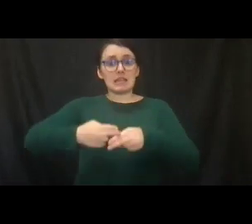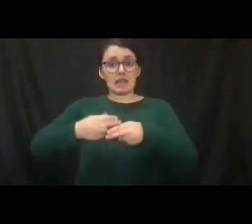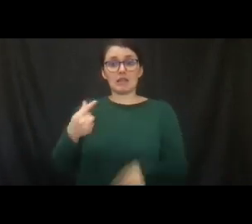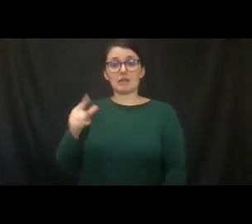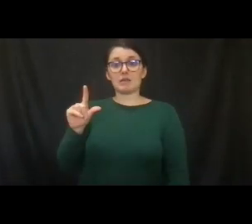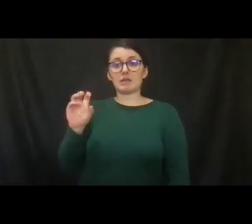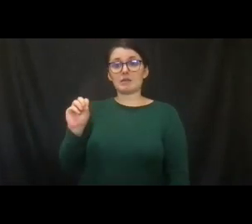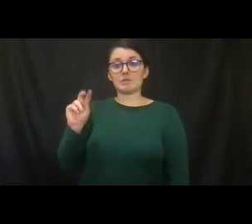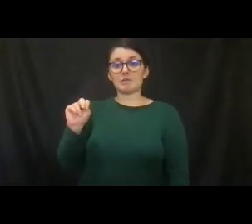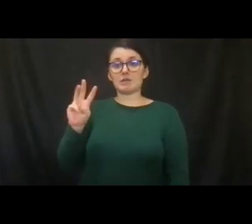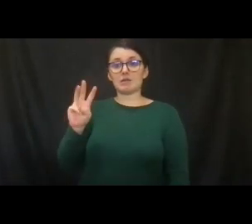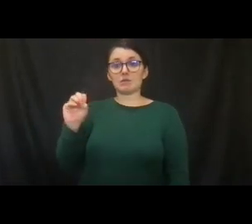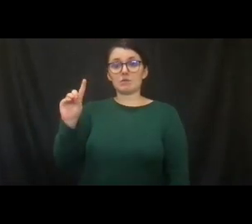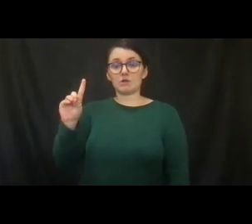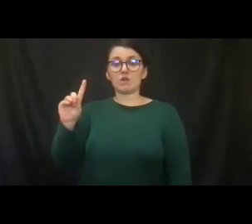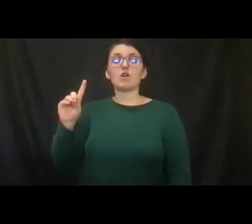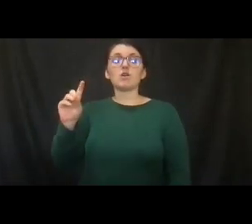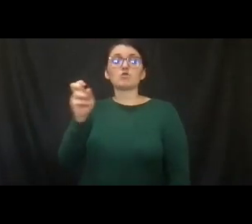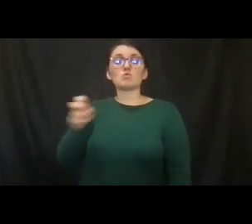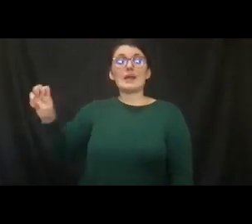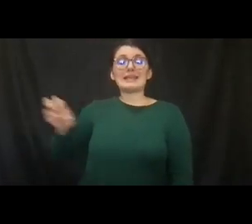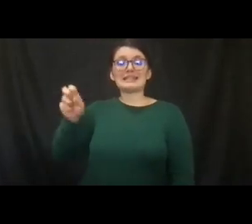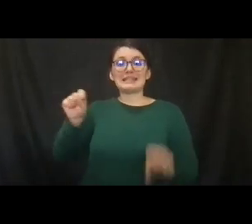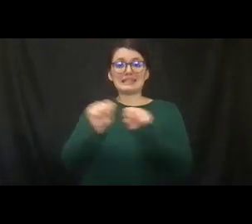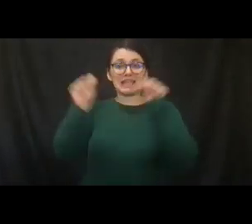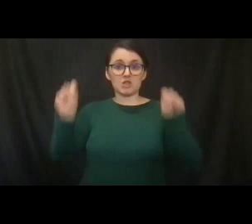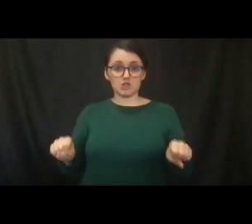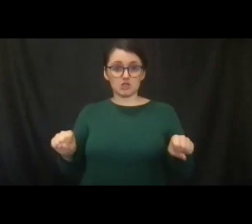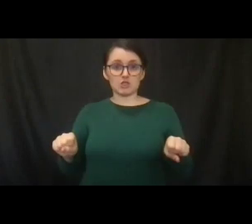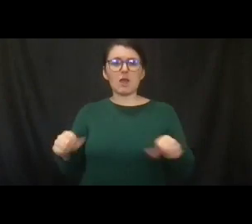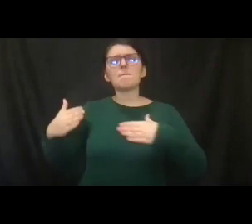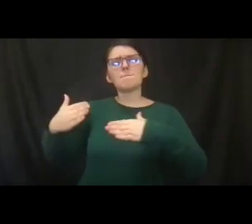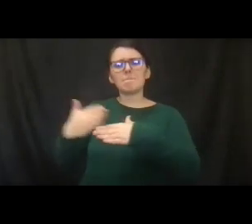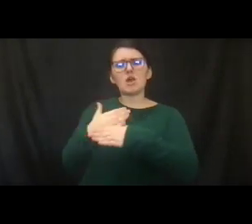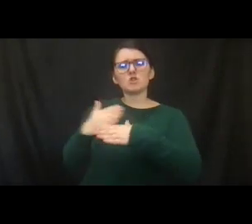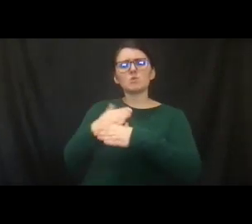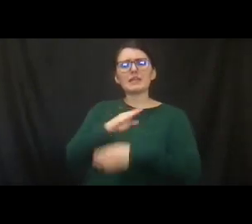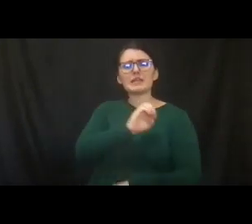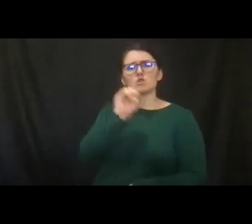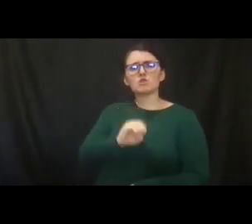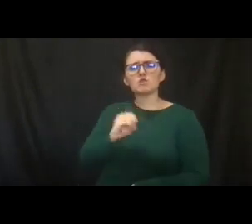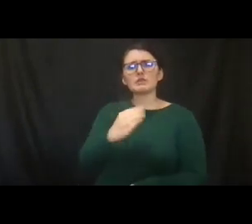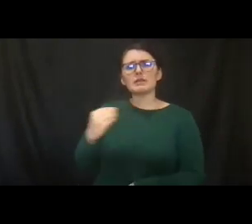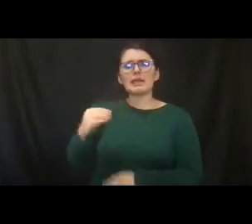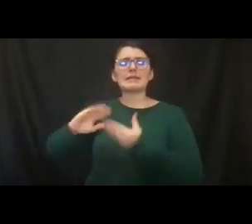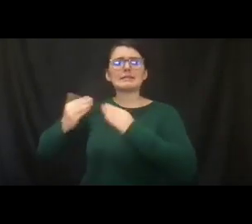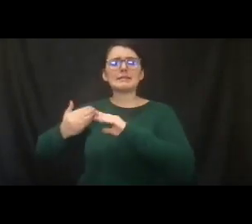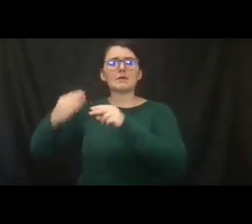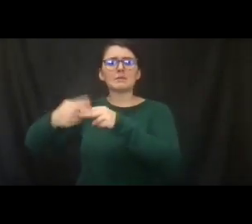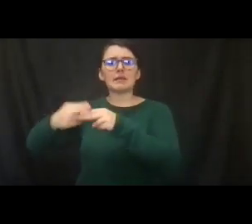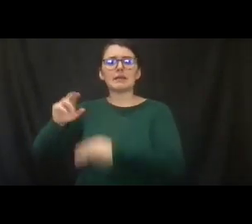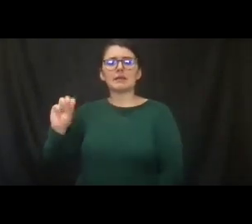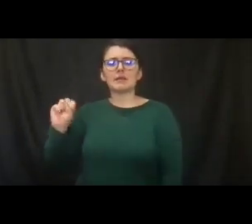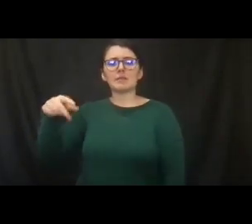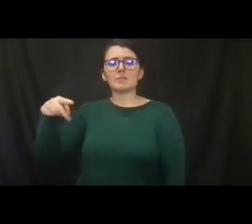site is located between Eugene and Springfield. Some of you may have been here before. There are lots